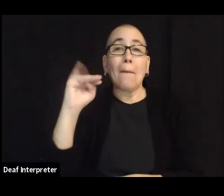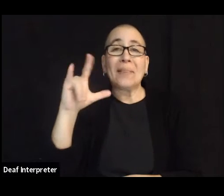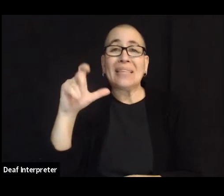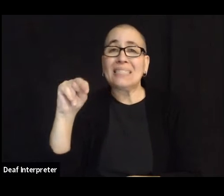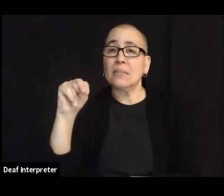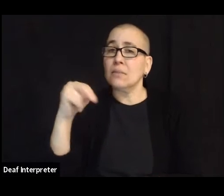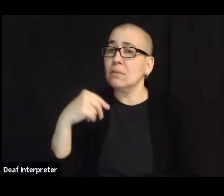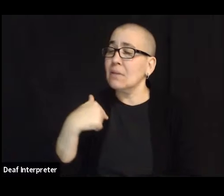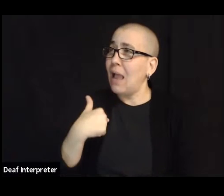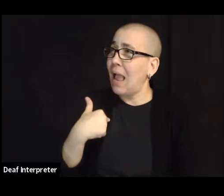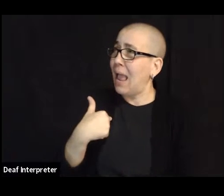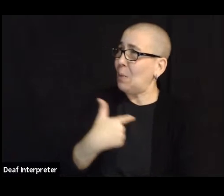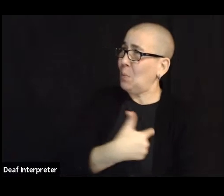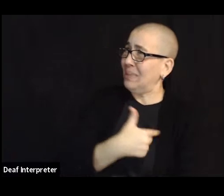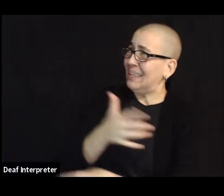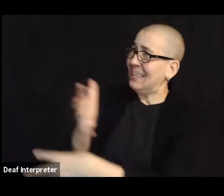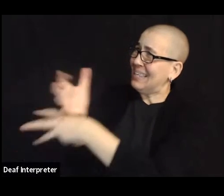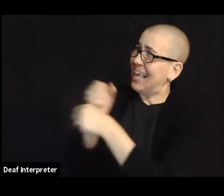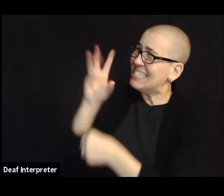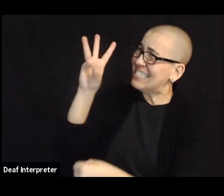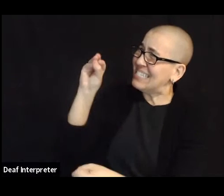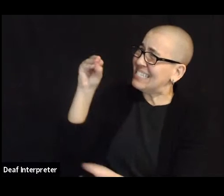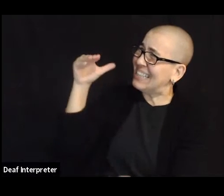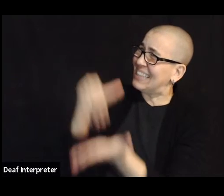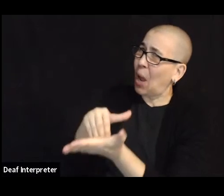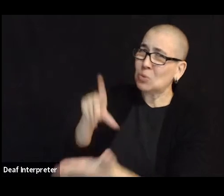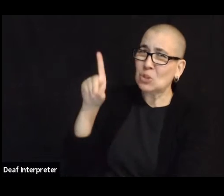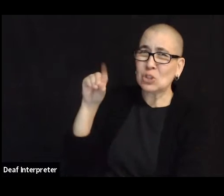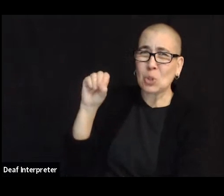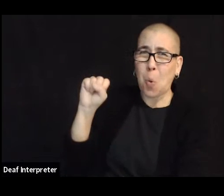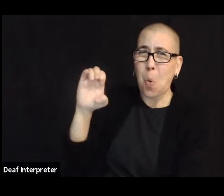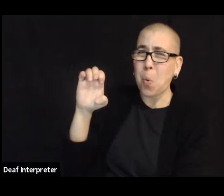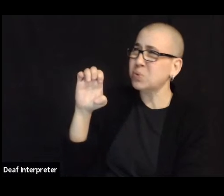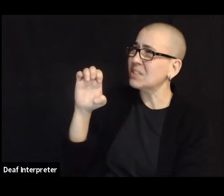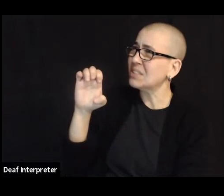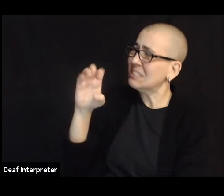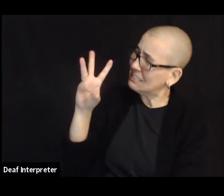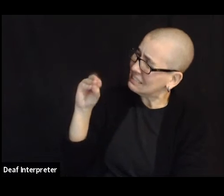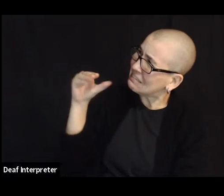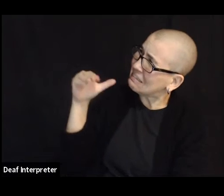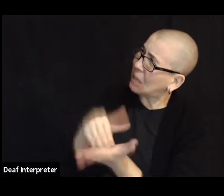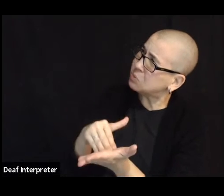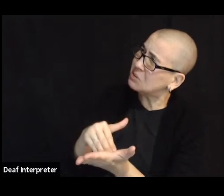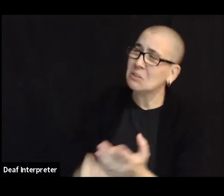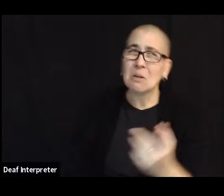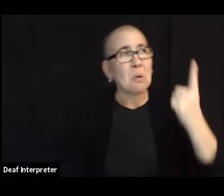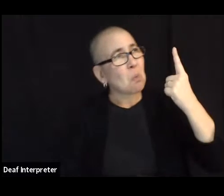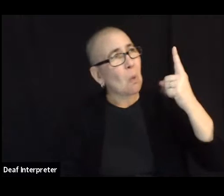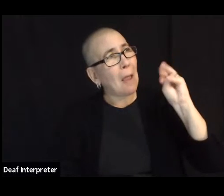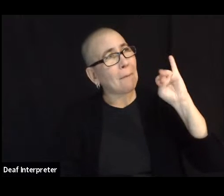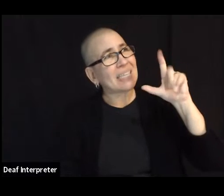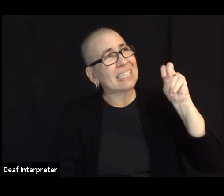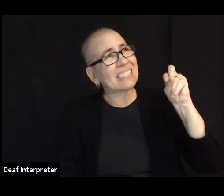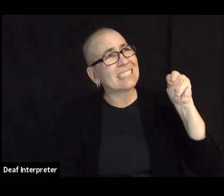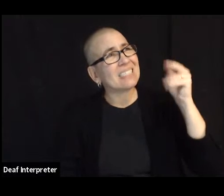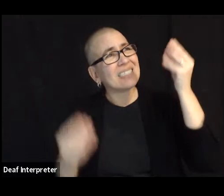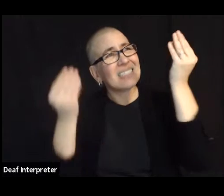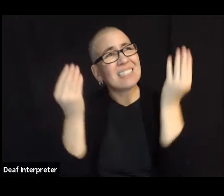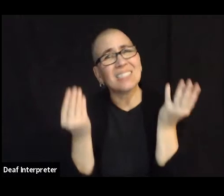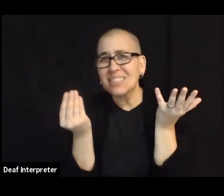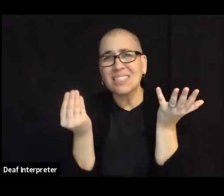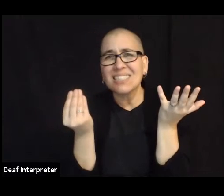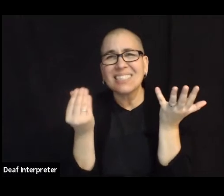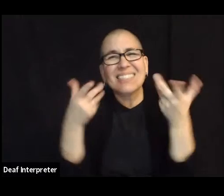a real problem. So we're just trying to make sure people are aware of the numbers and what we're dealing with here, so